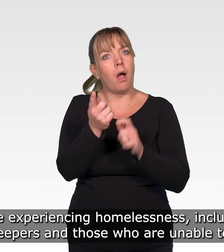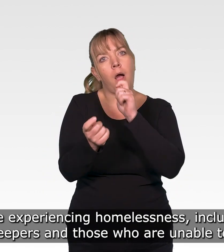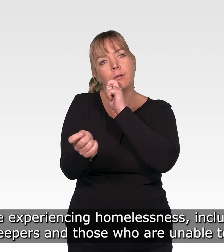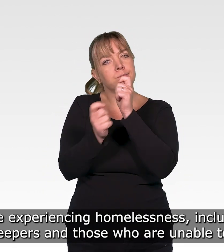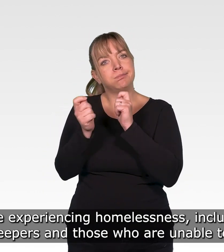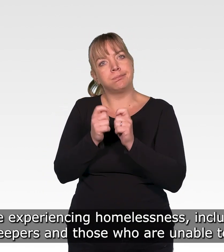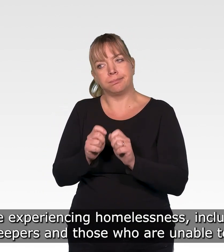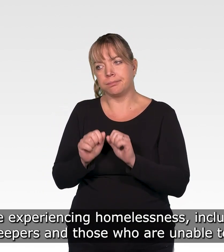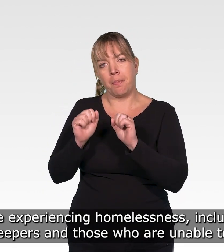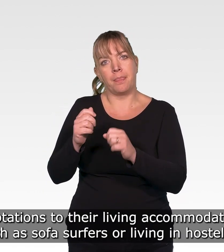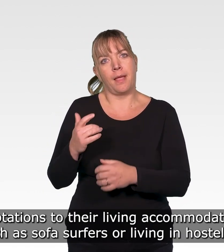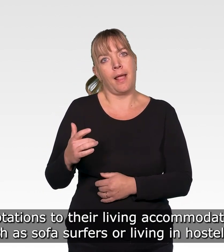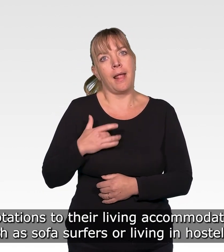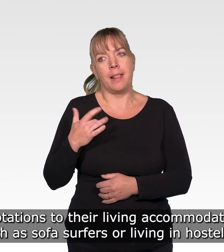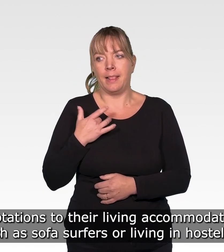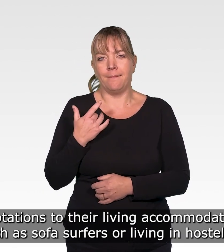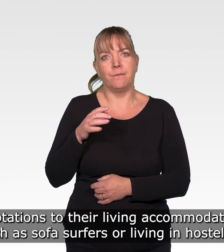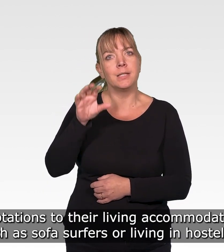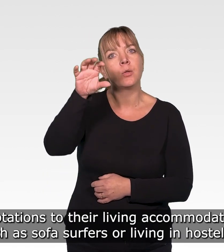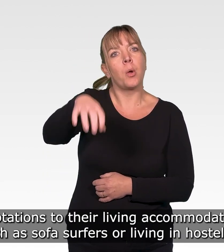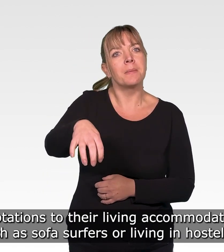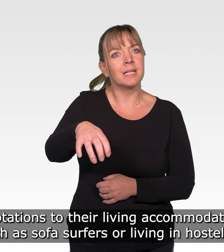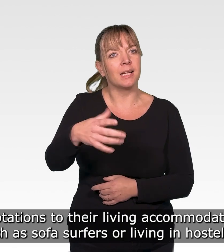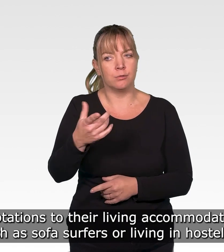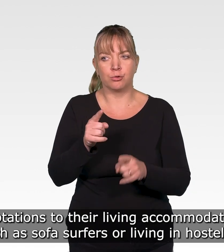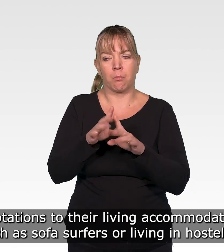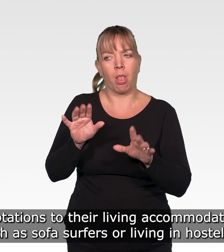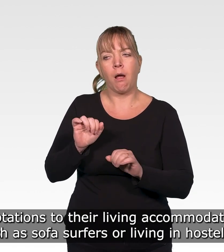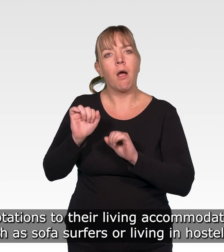sofa surfers or living in hostels.